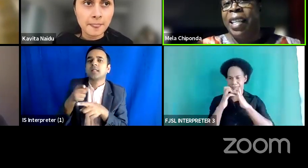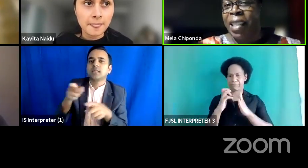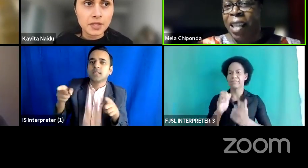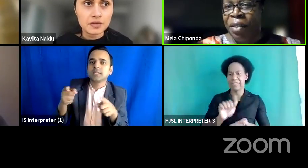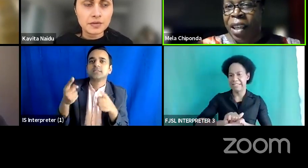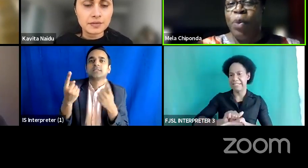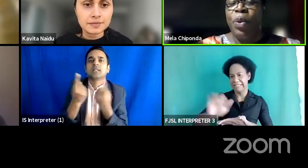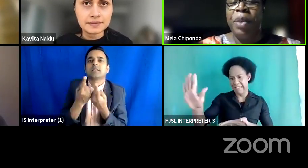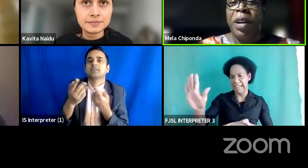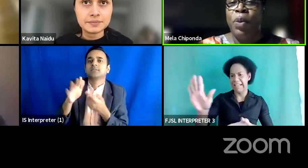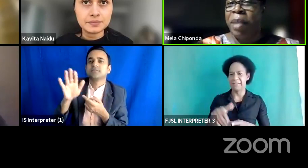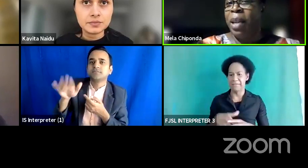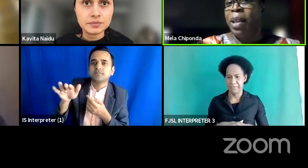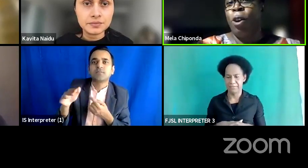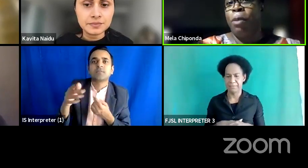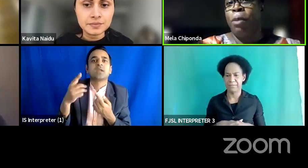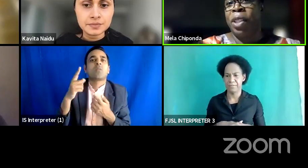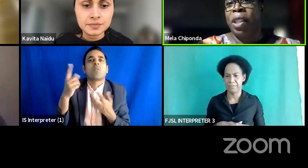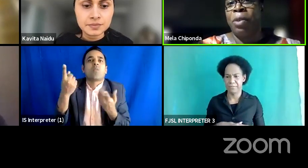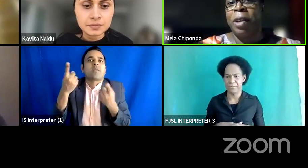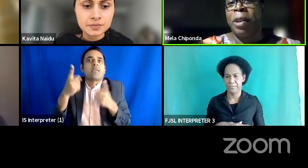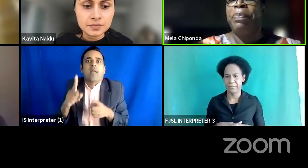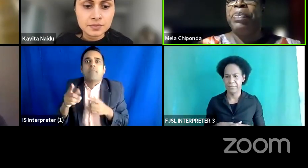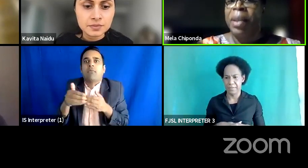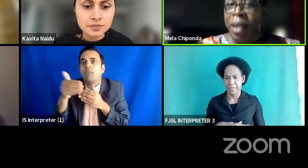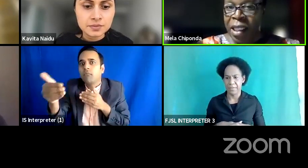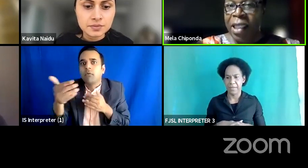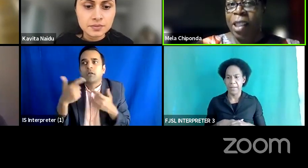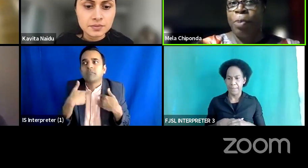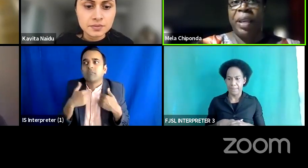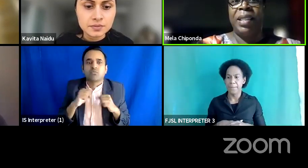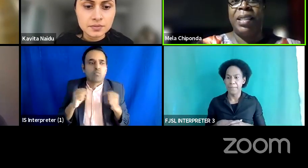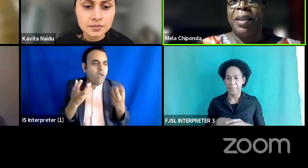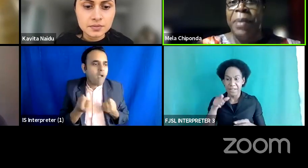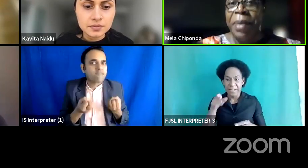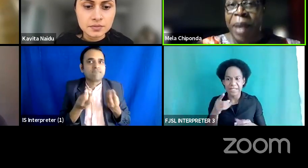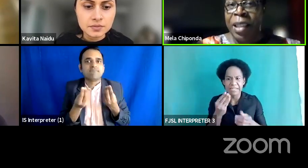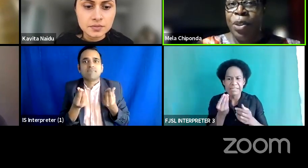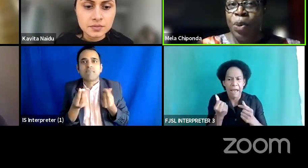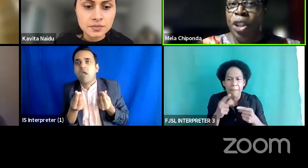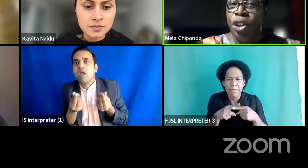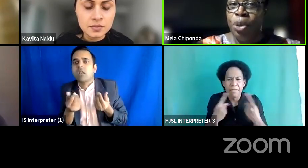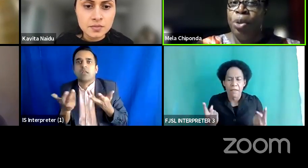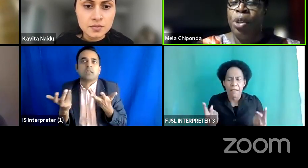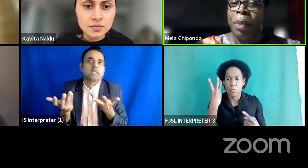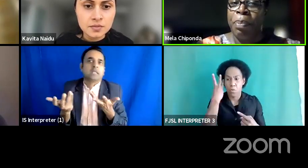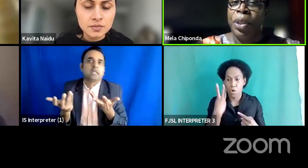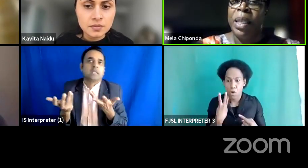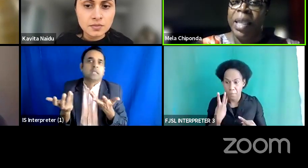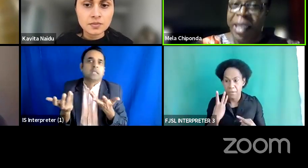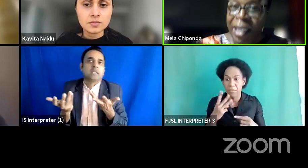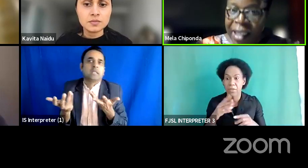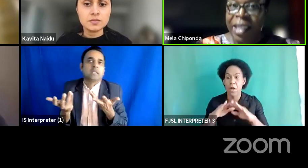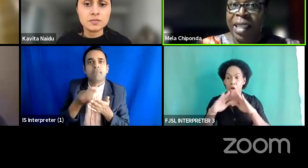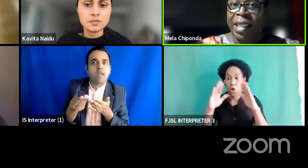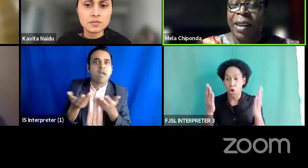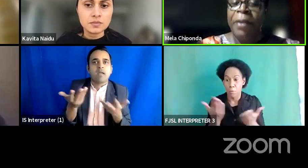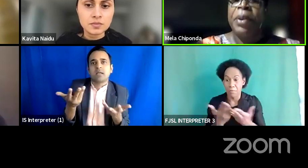I said as African women, women in the global south, this is a space that we should